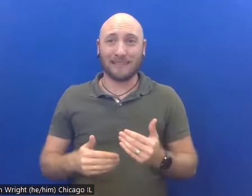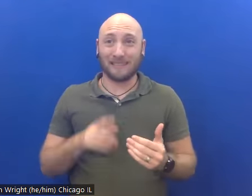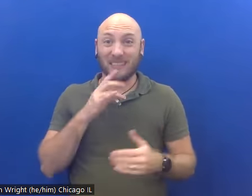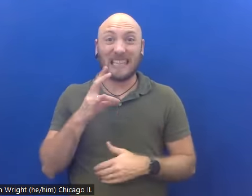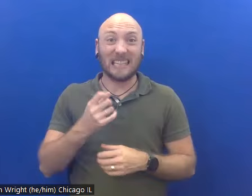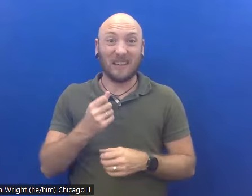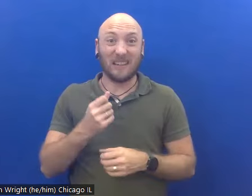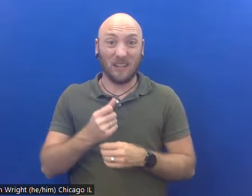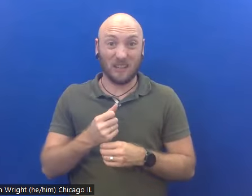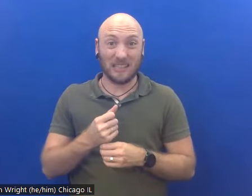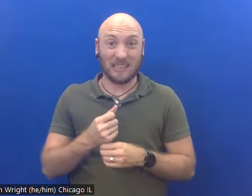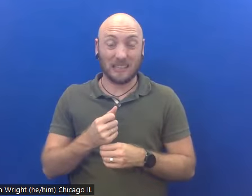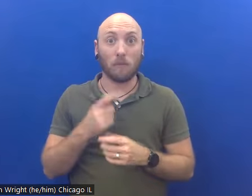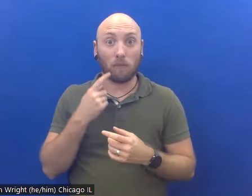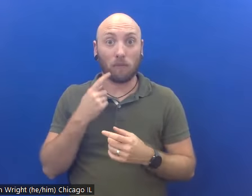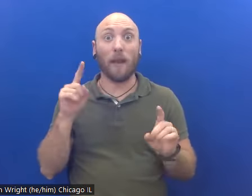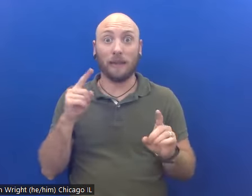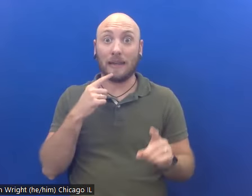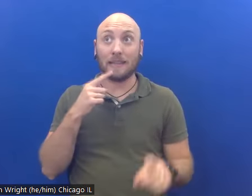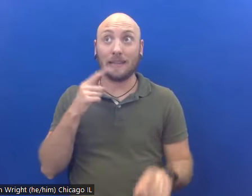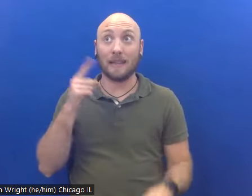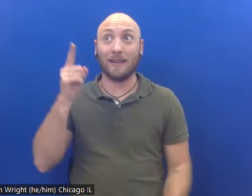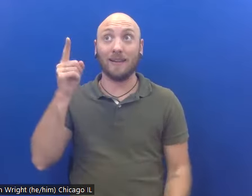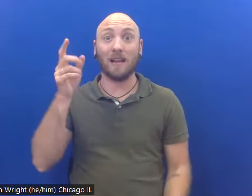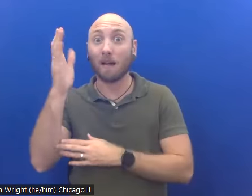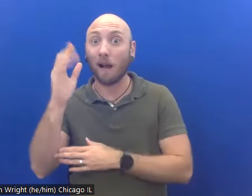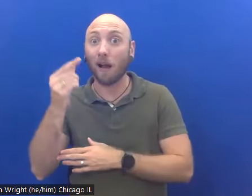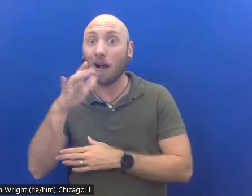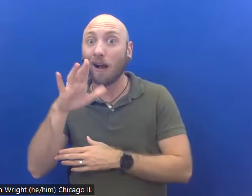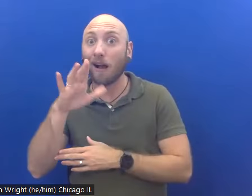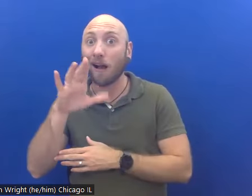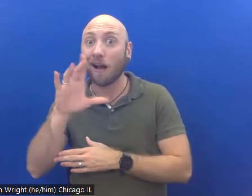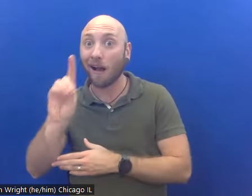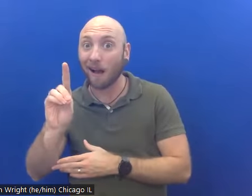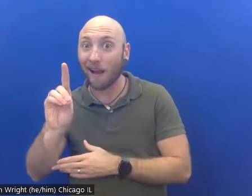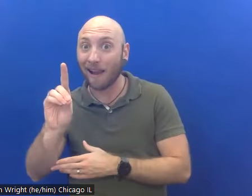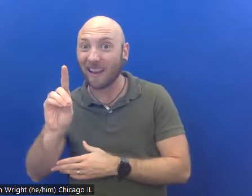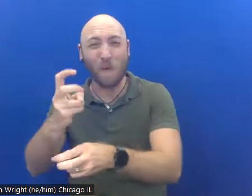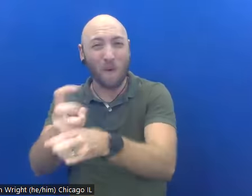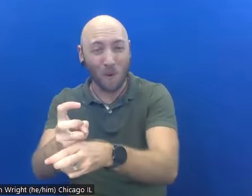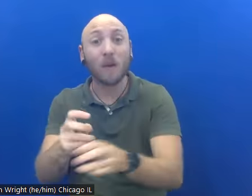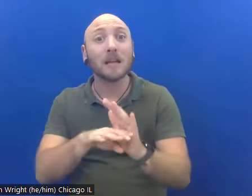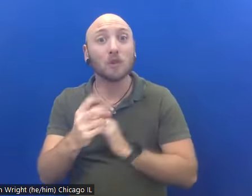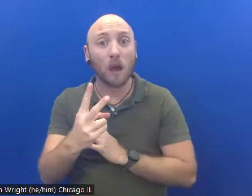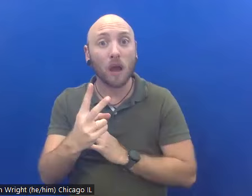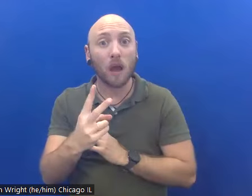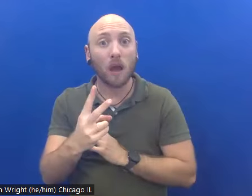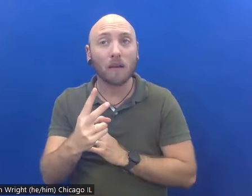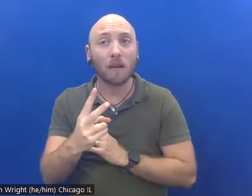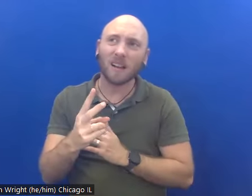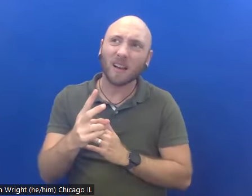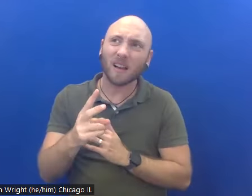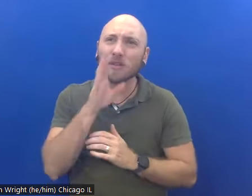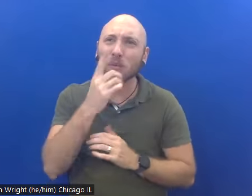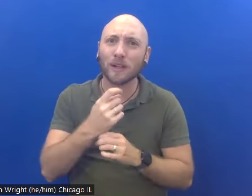but I started doing that, right? But that was a process, and I got to step 12 and I celebrated a year, and I asked my sponsor, what do I do now?